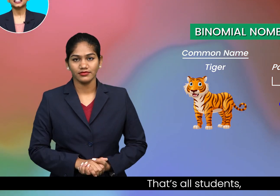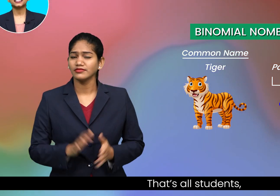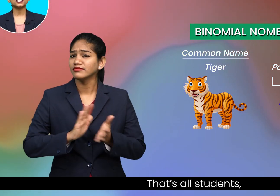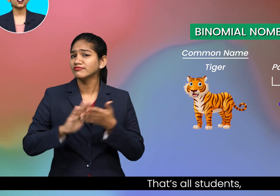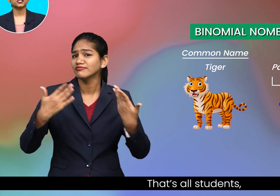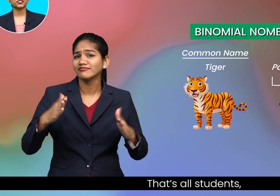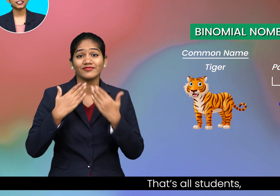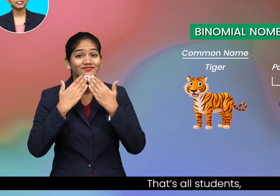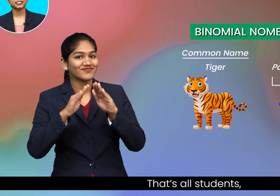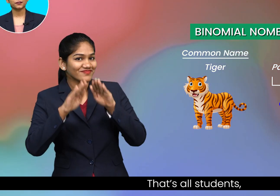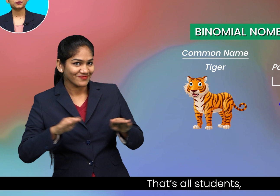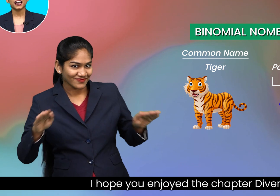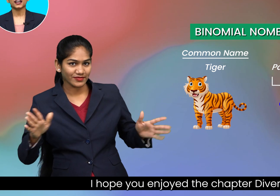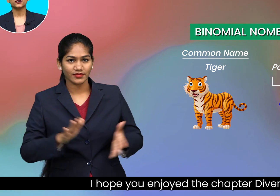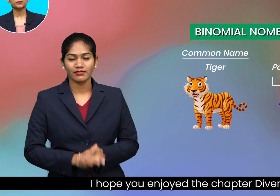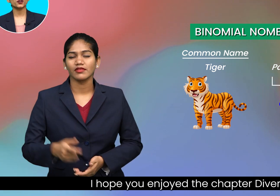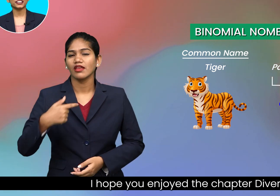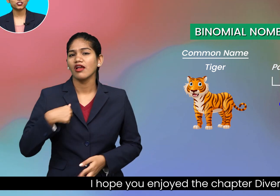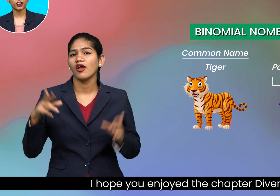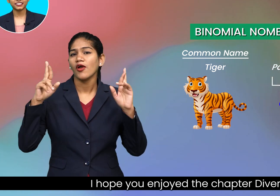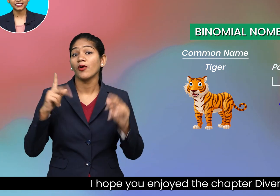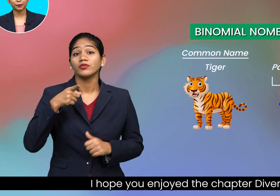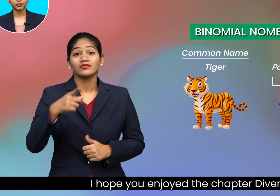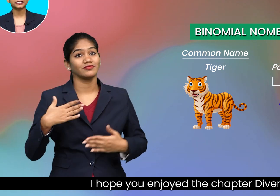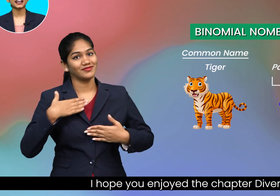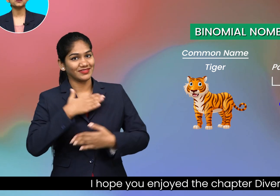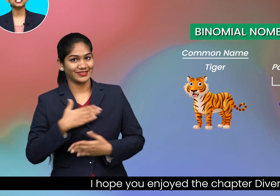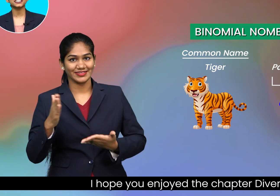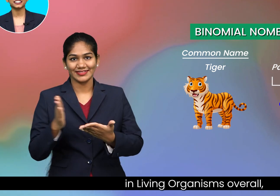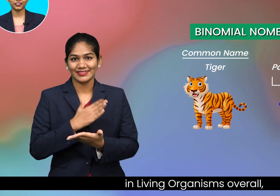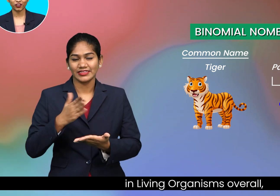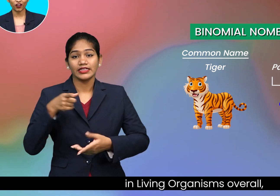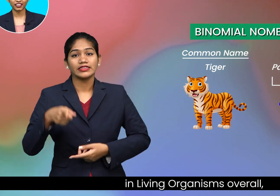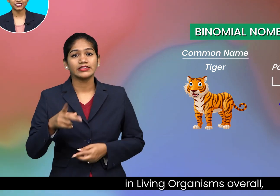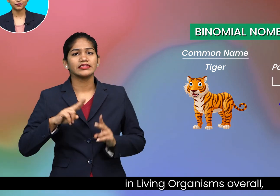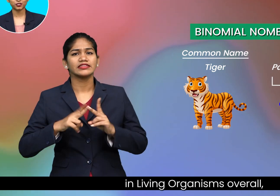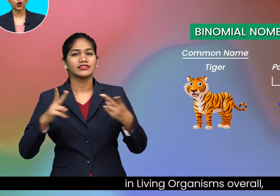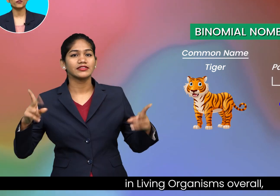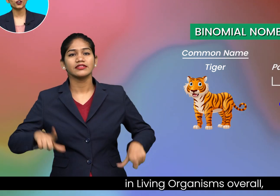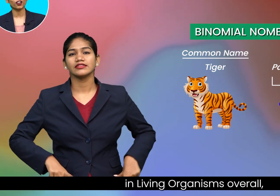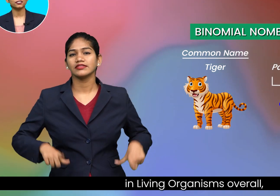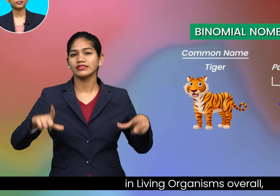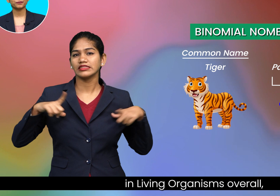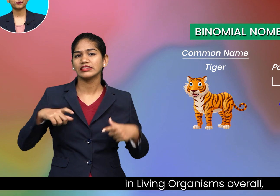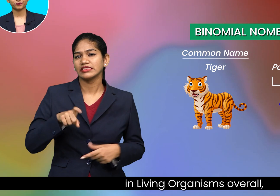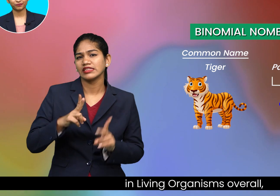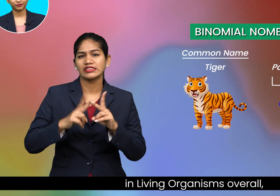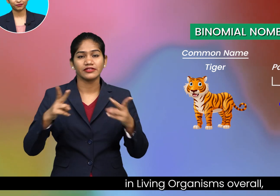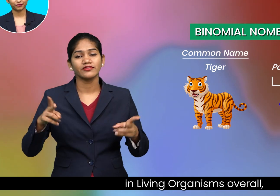That's all students. I hope you enjoyed the chapter diversity in living organisms overall.